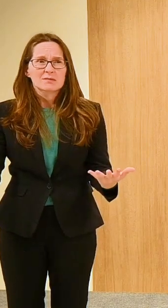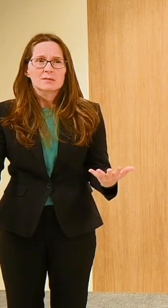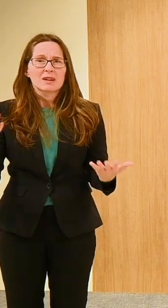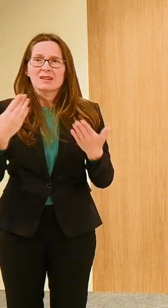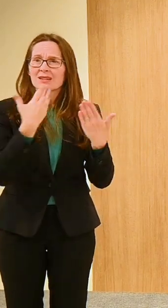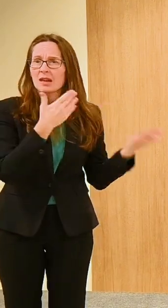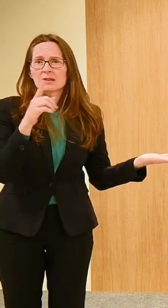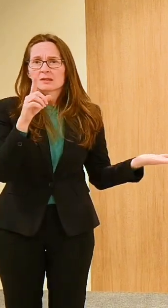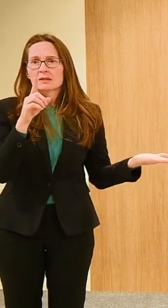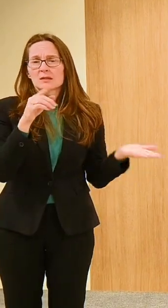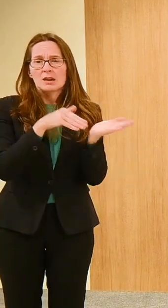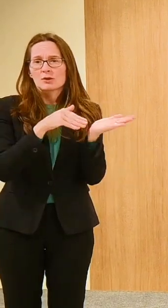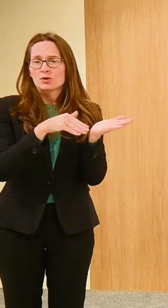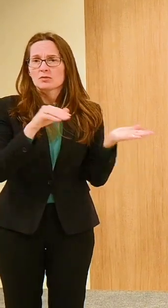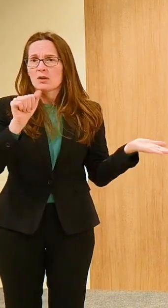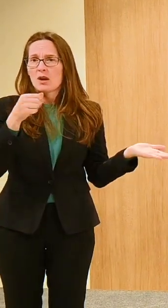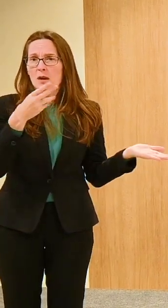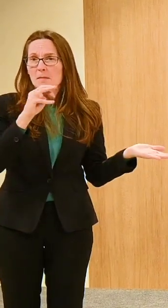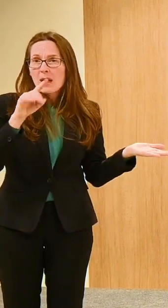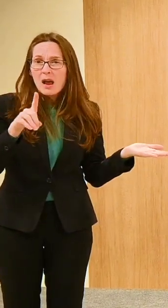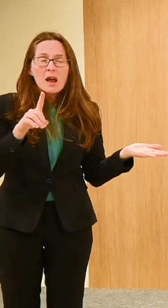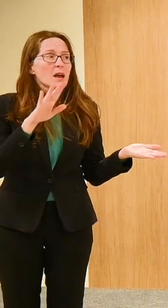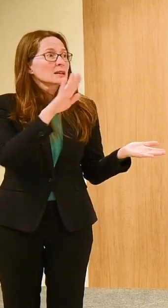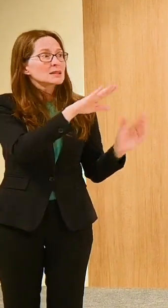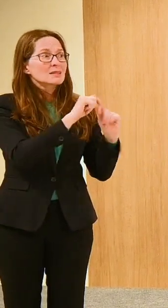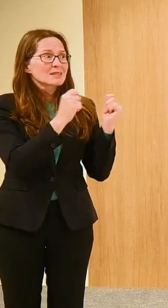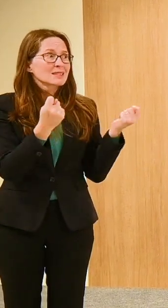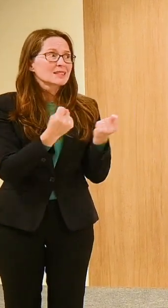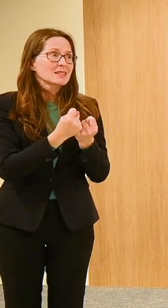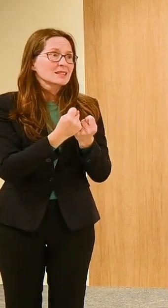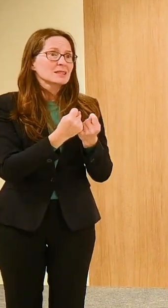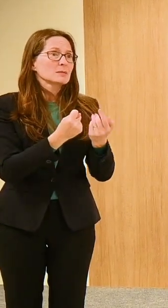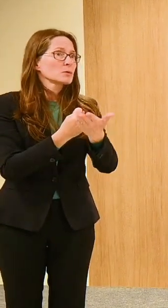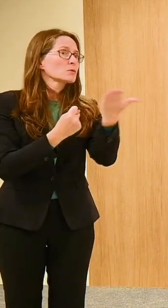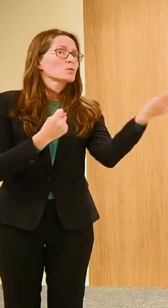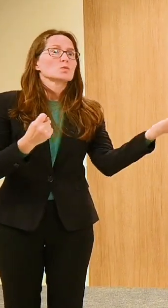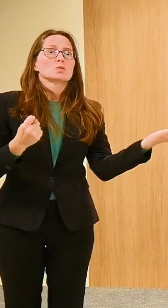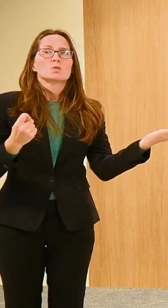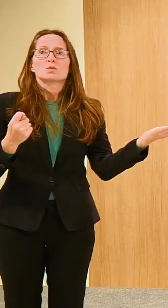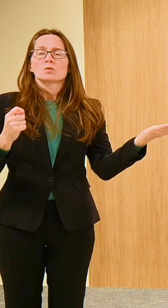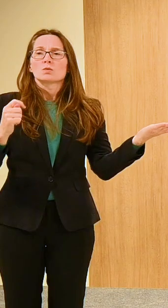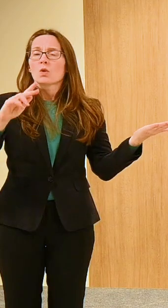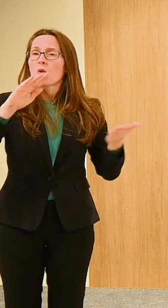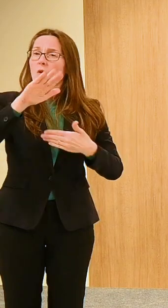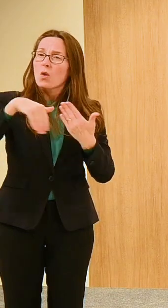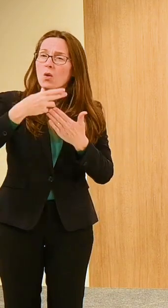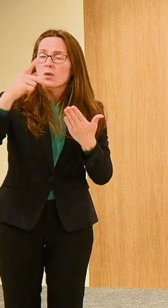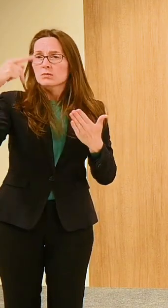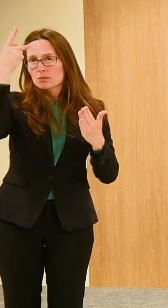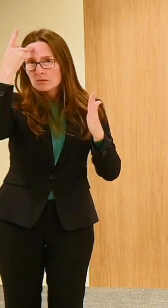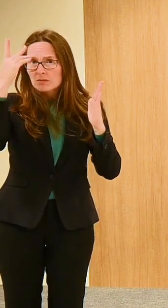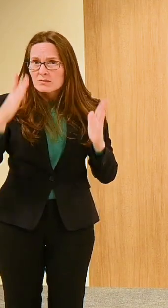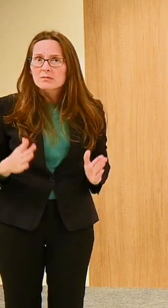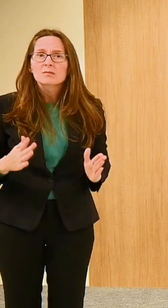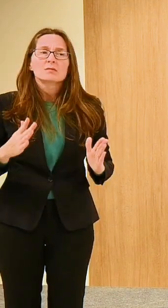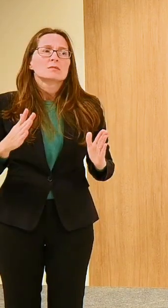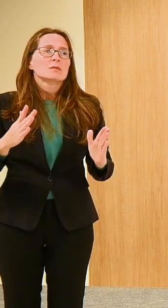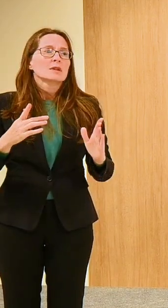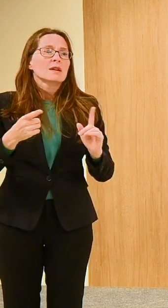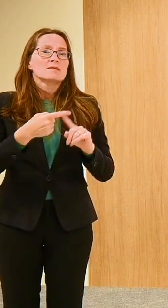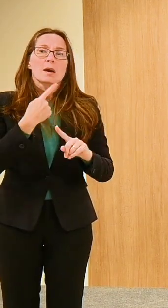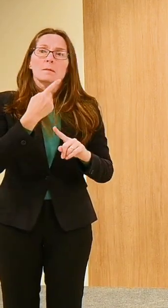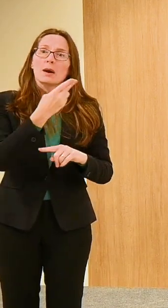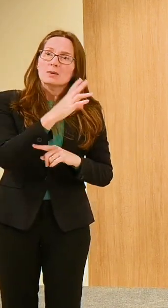Dr. Ahmed and the executive team, as well as all of our legislators and executives from the county and the state, that we were able to do